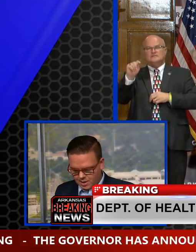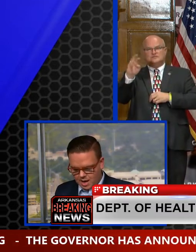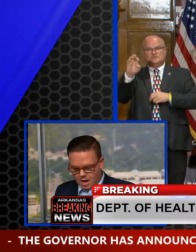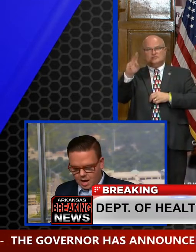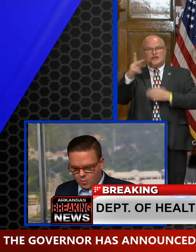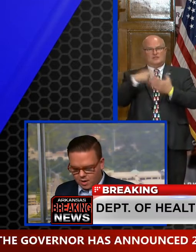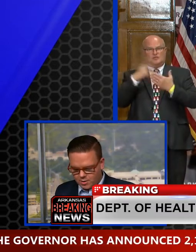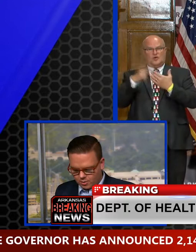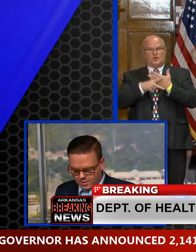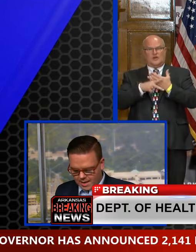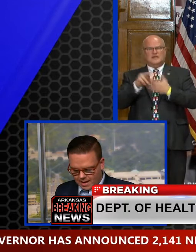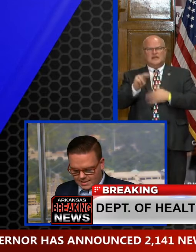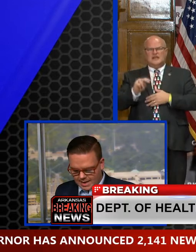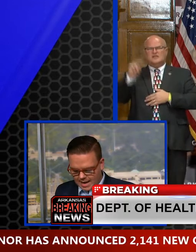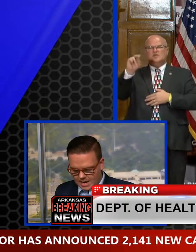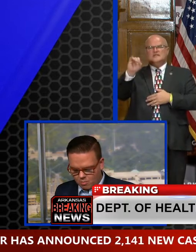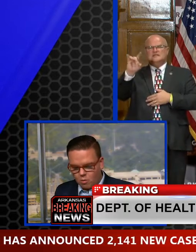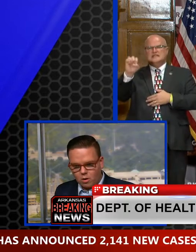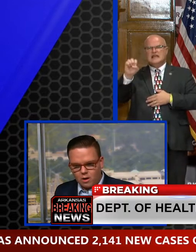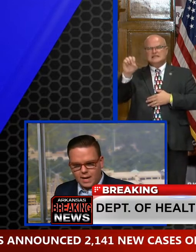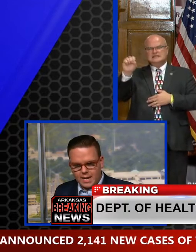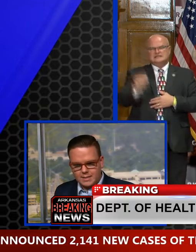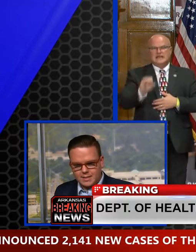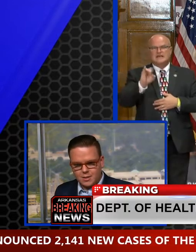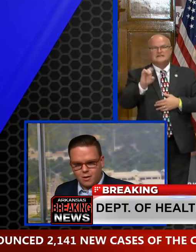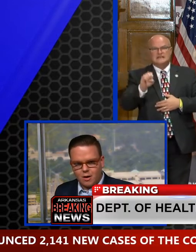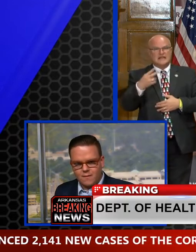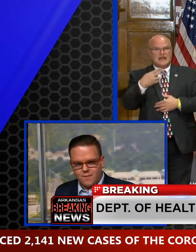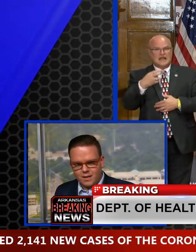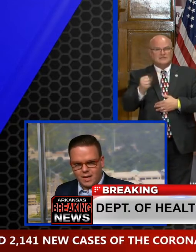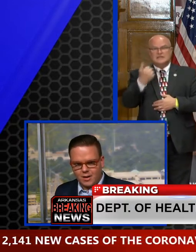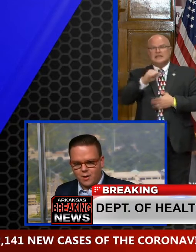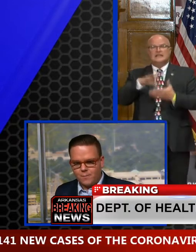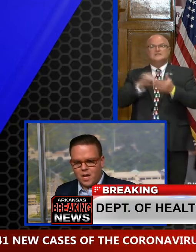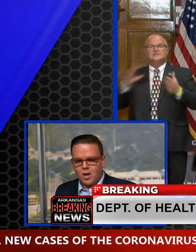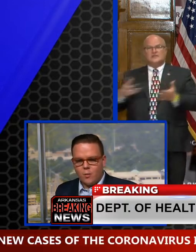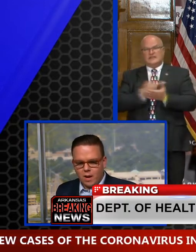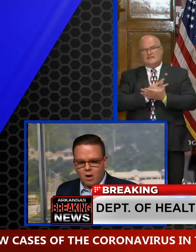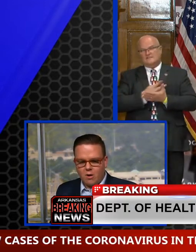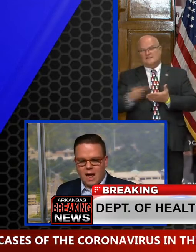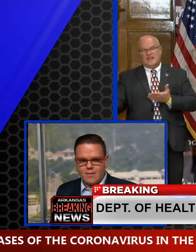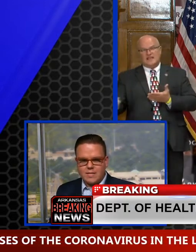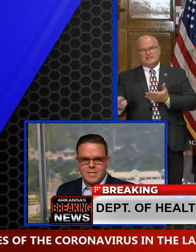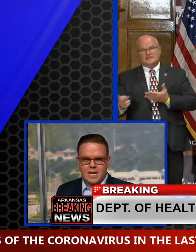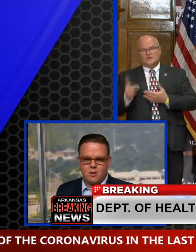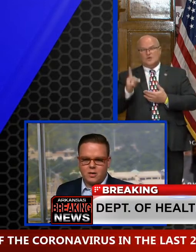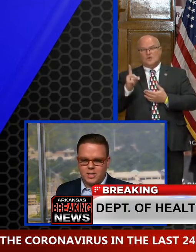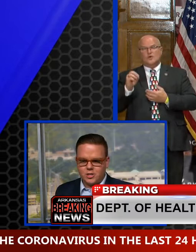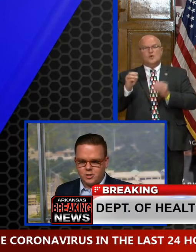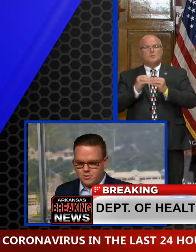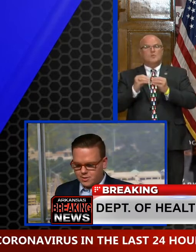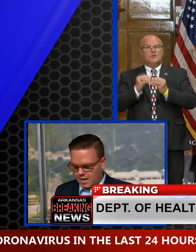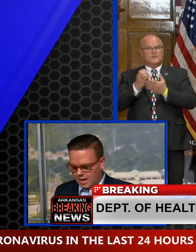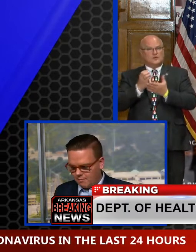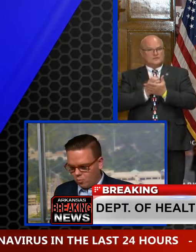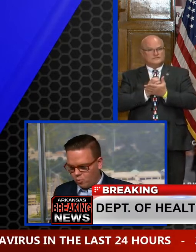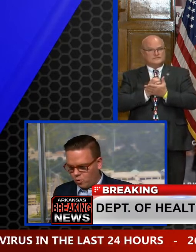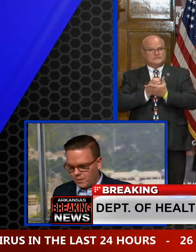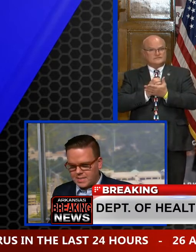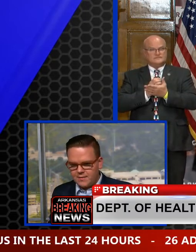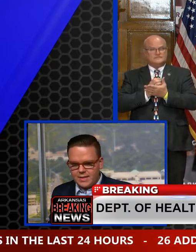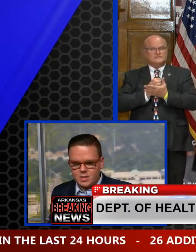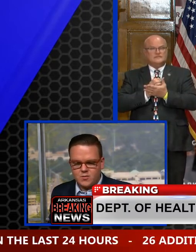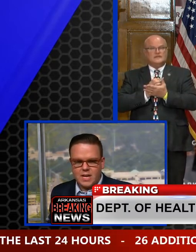hospitalizations. We also learned today that 10 more Arkansans are on a ventilator. We are having some technical issues.